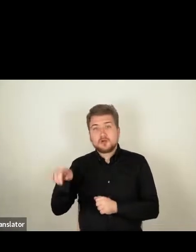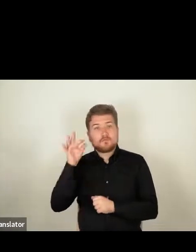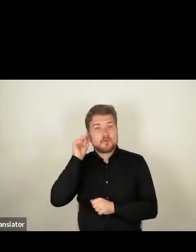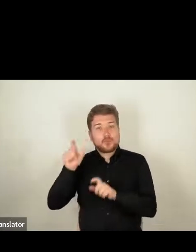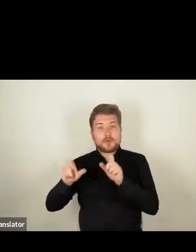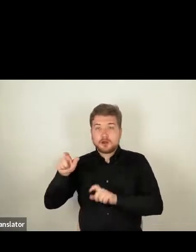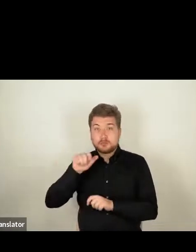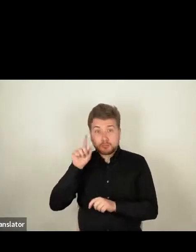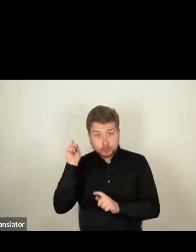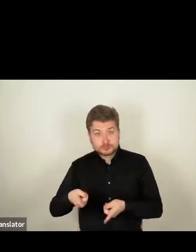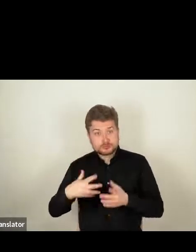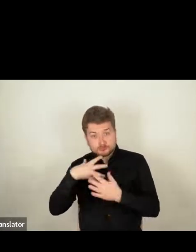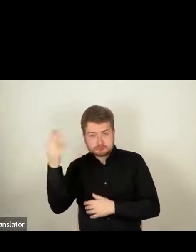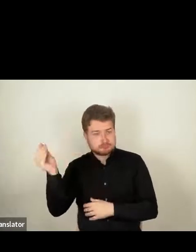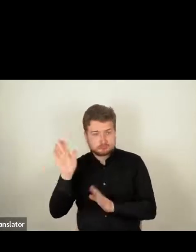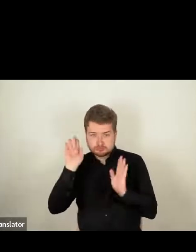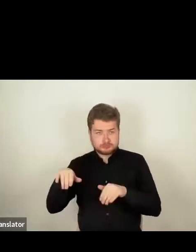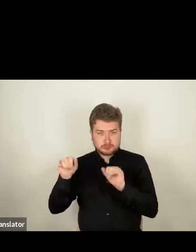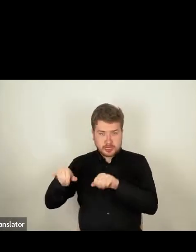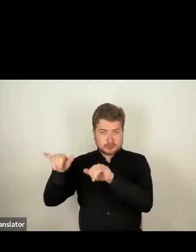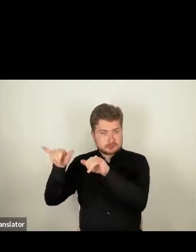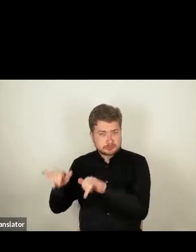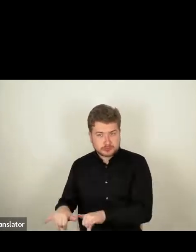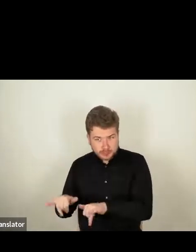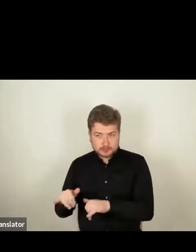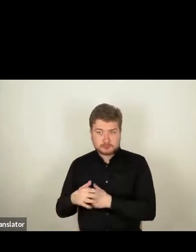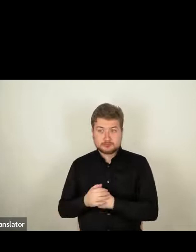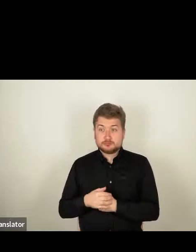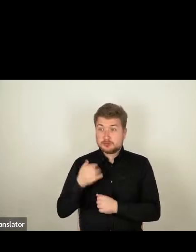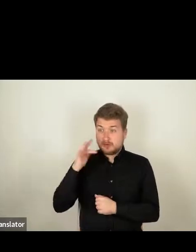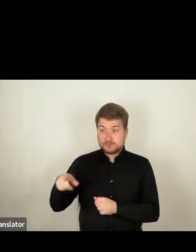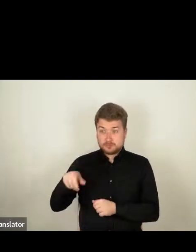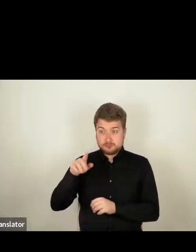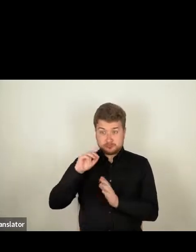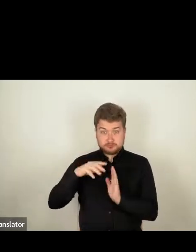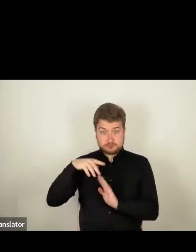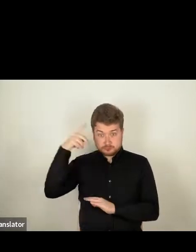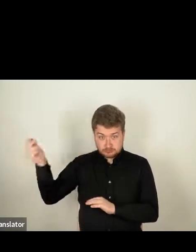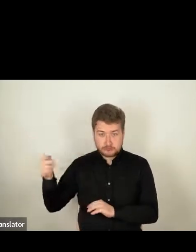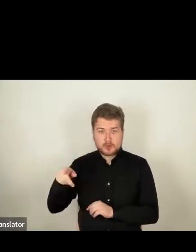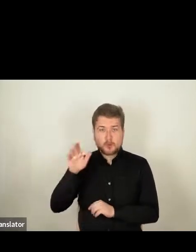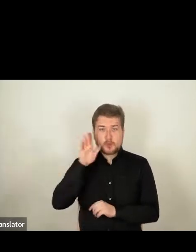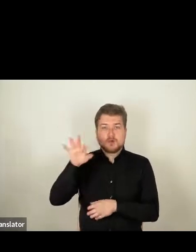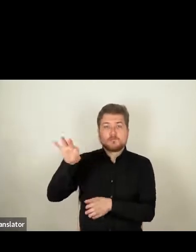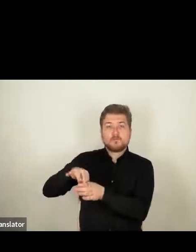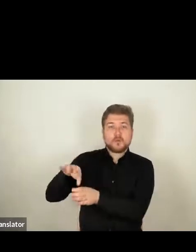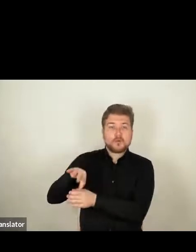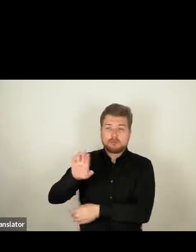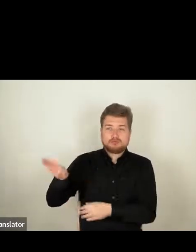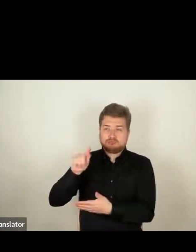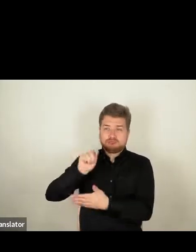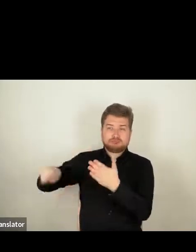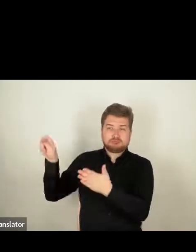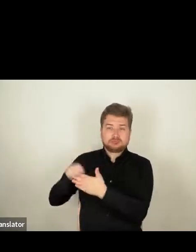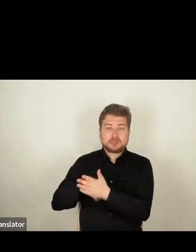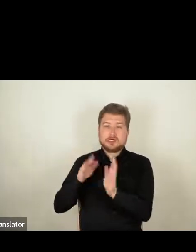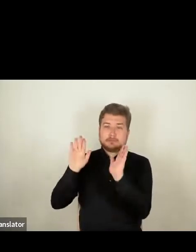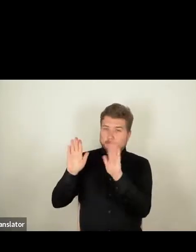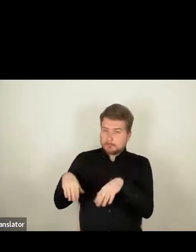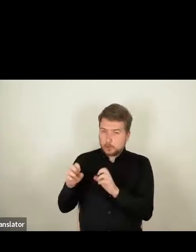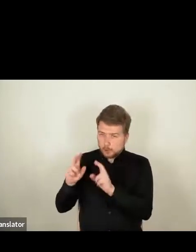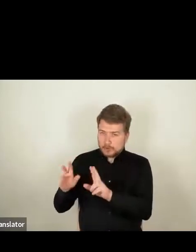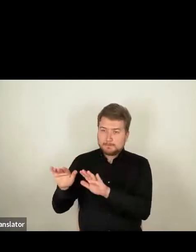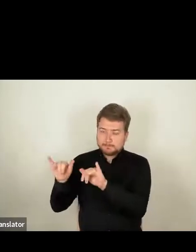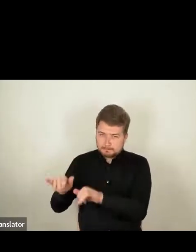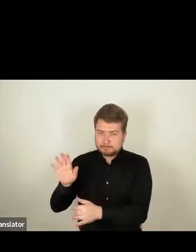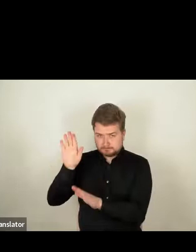to therefore disqualify their votes while they were doing that. And I think that that's the kind of thing we need to do if we want to encourage women to come to parliaments